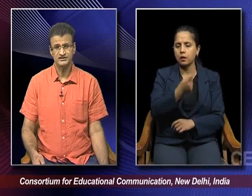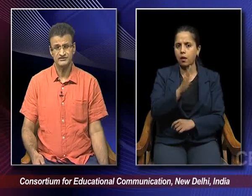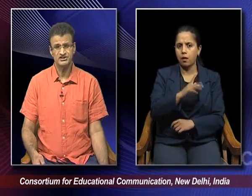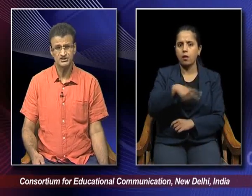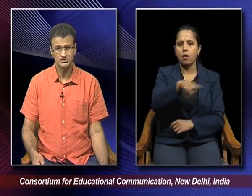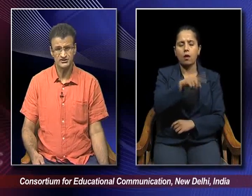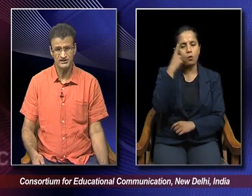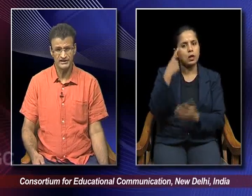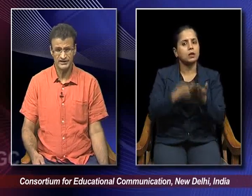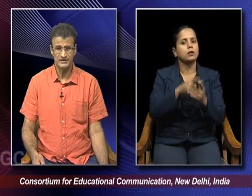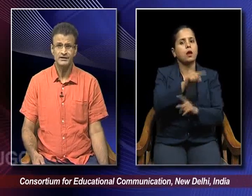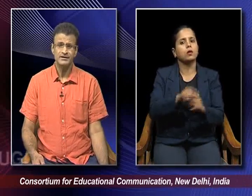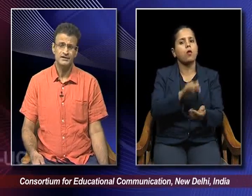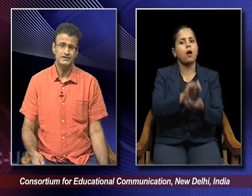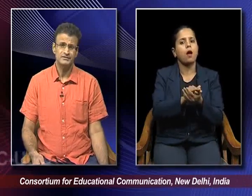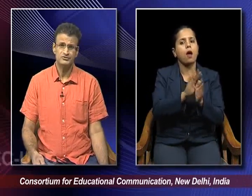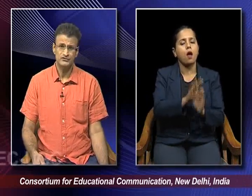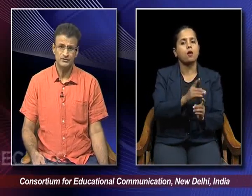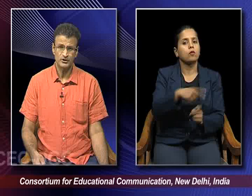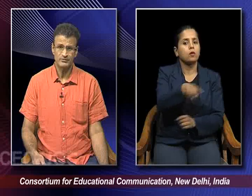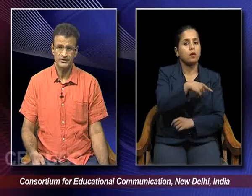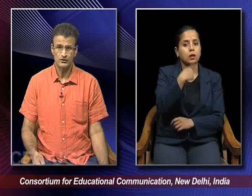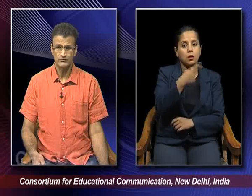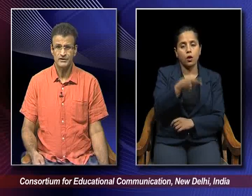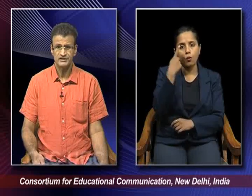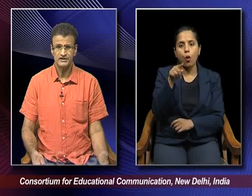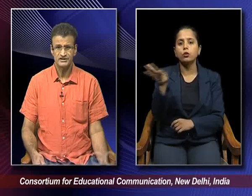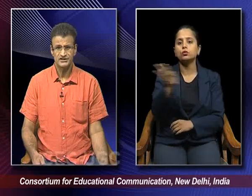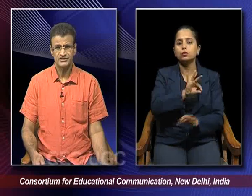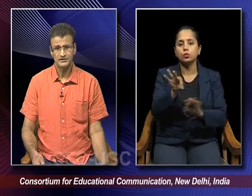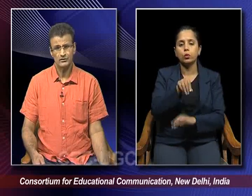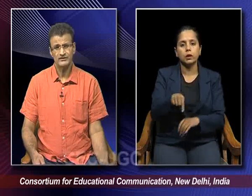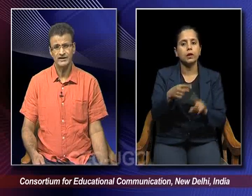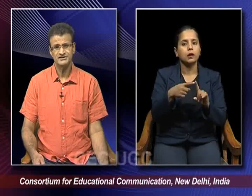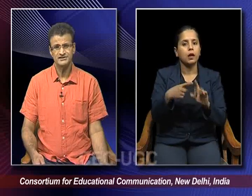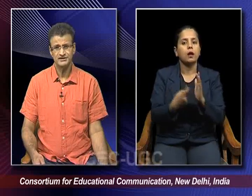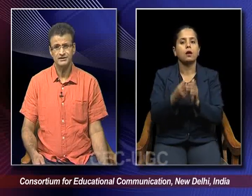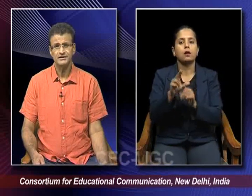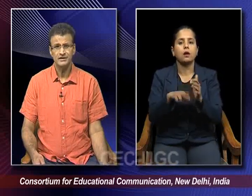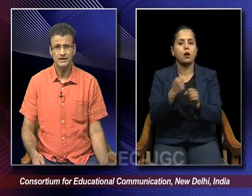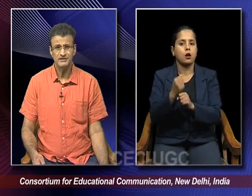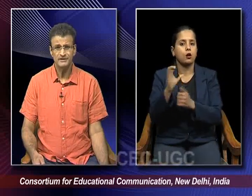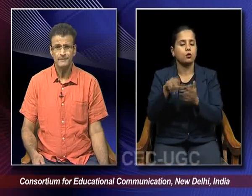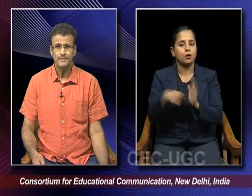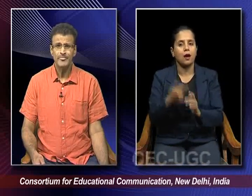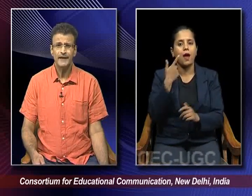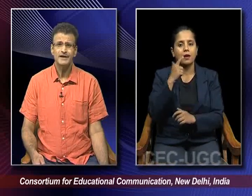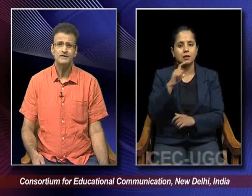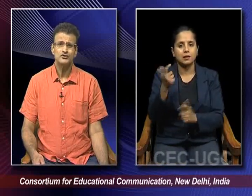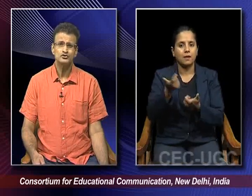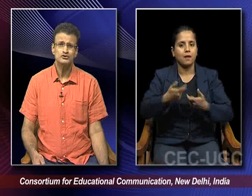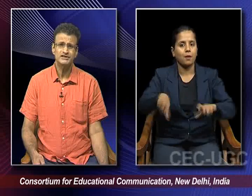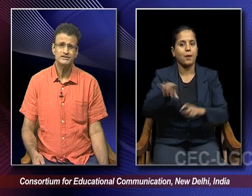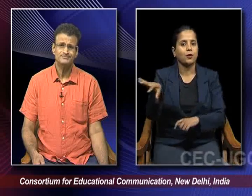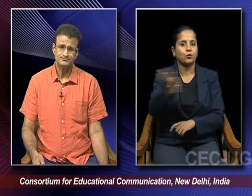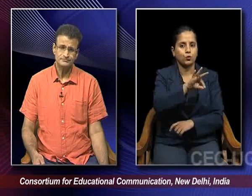of reservations which he had in terms of the appointment of T. Rangacharya of the ICC committee. And we